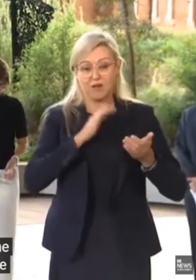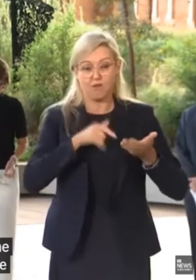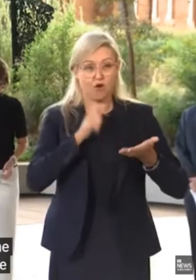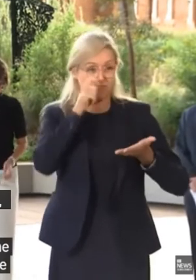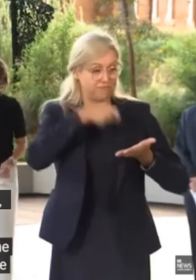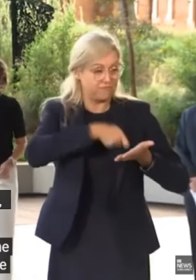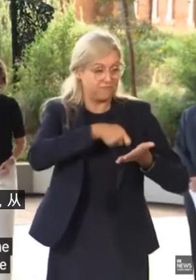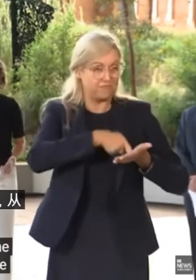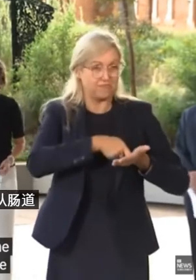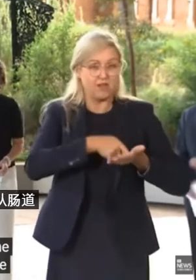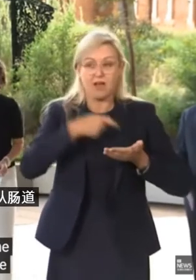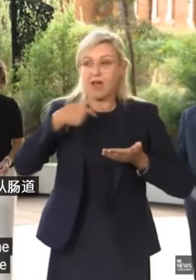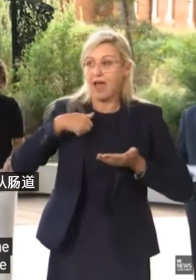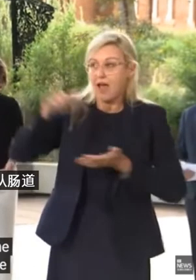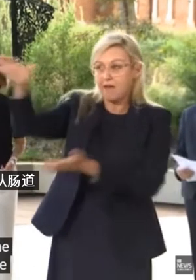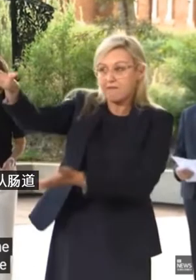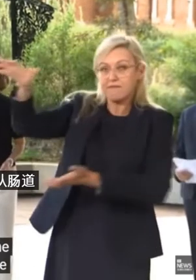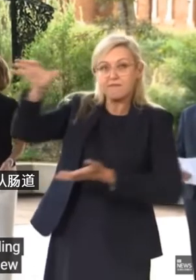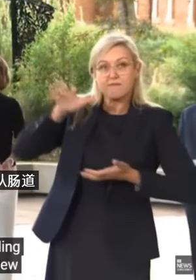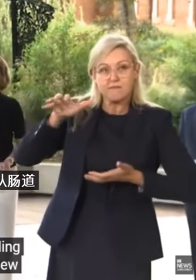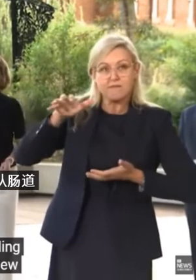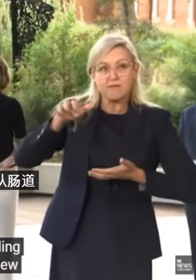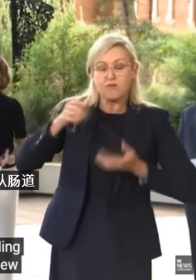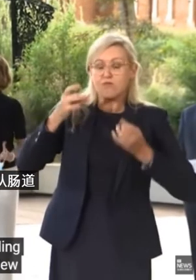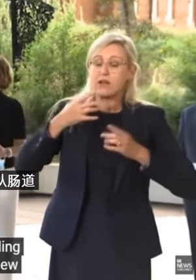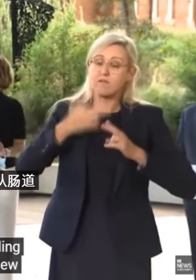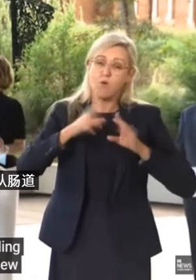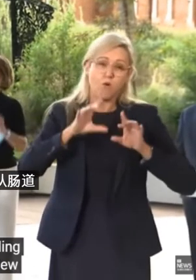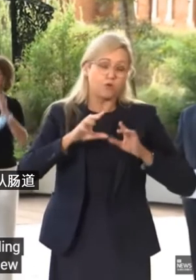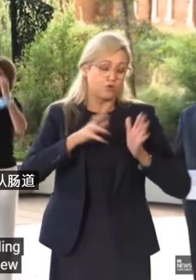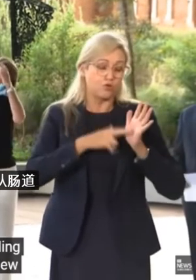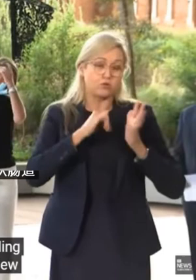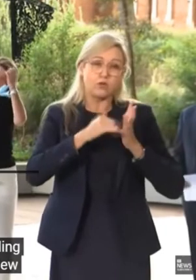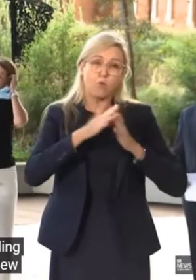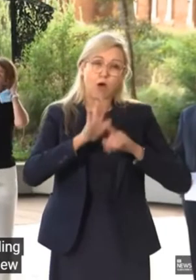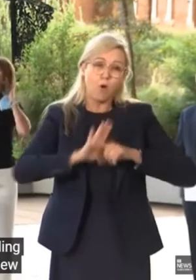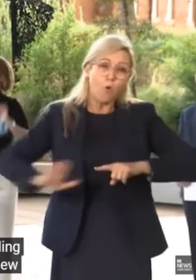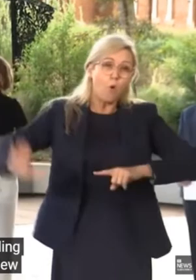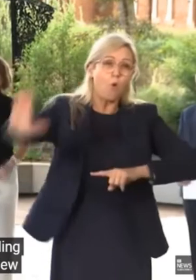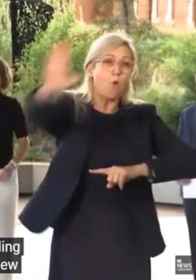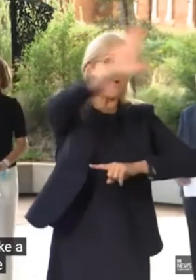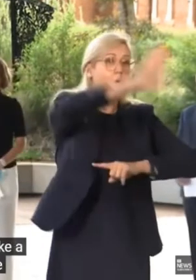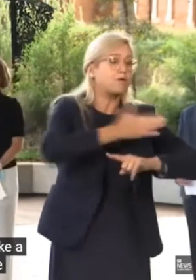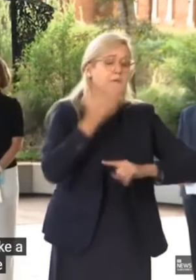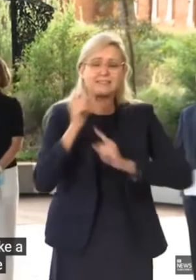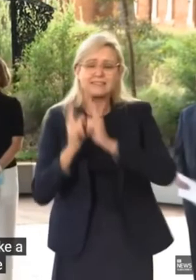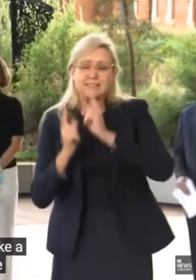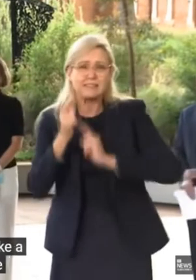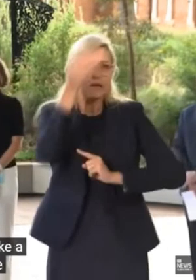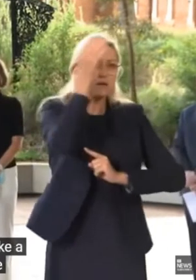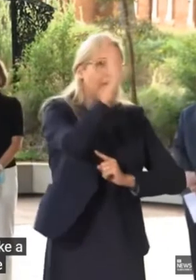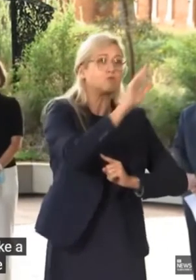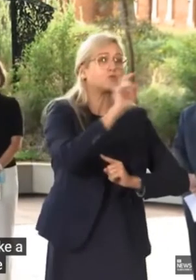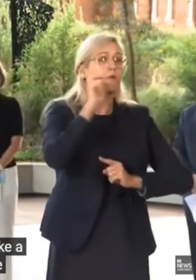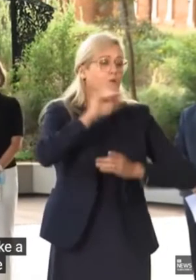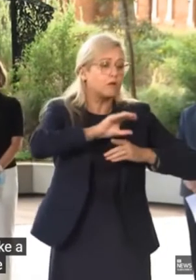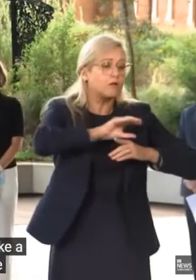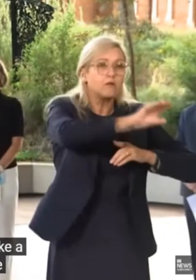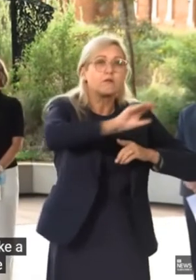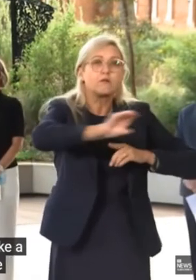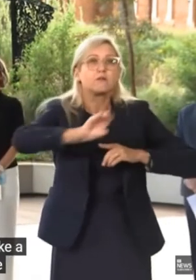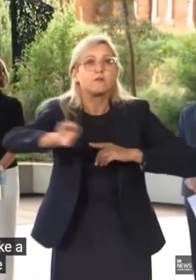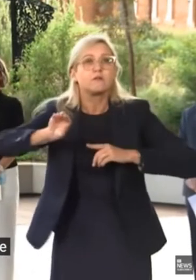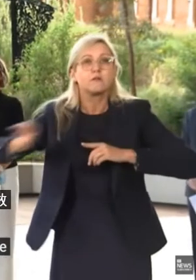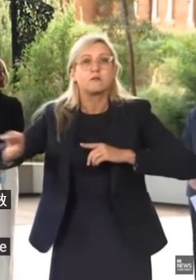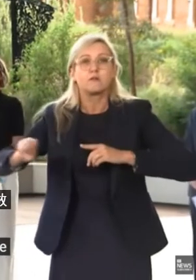across New South Wales, from Balmain to Burke, right across our state. We've ensured that those tests are available to